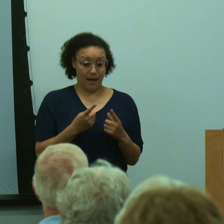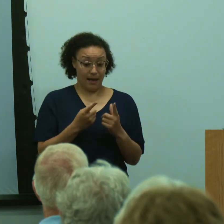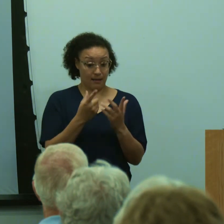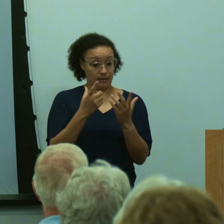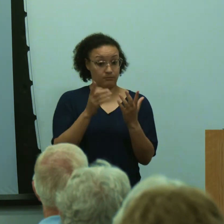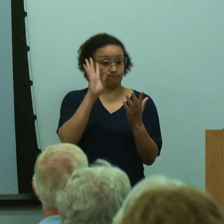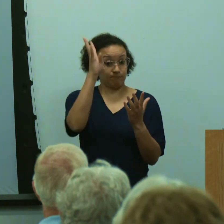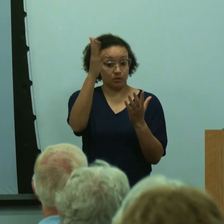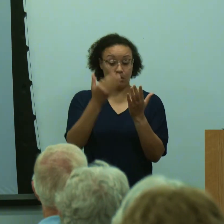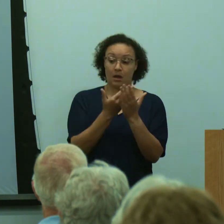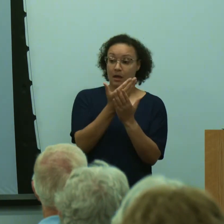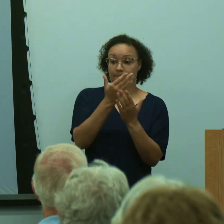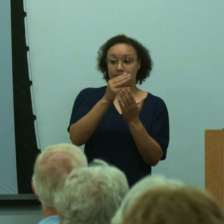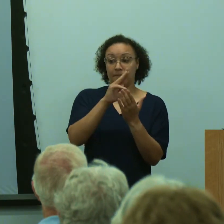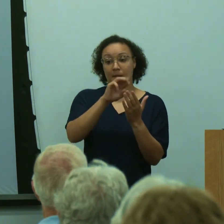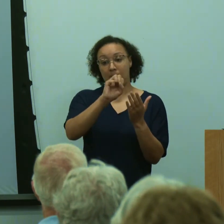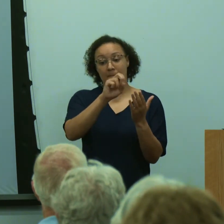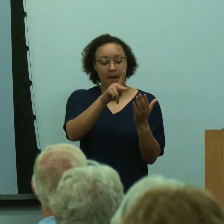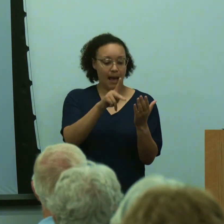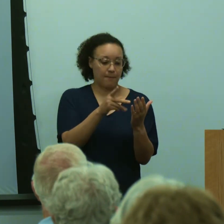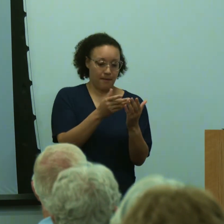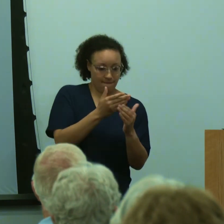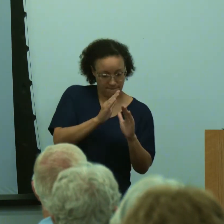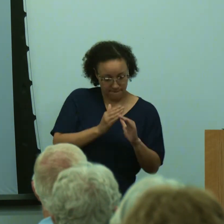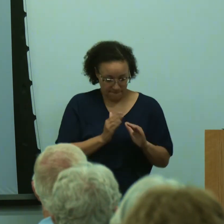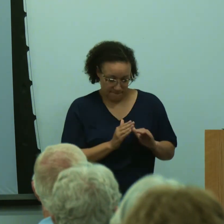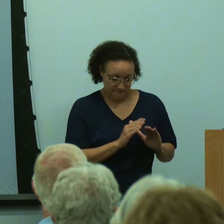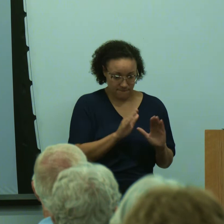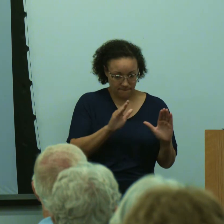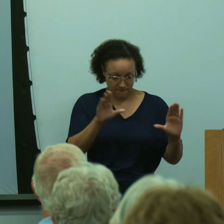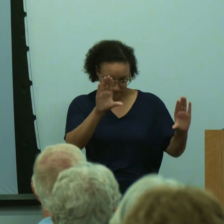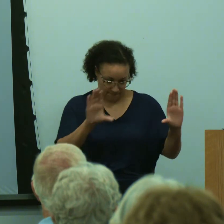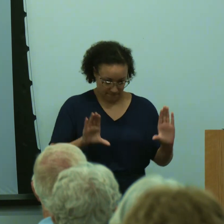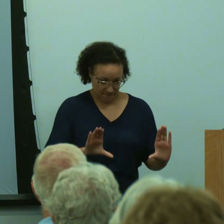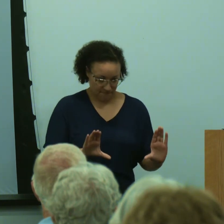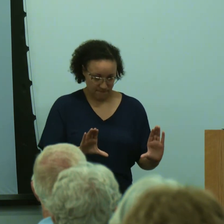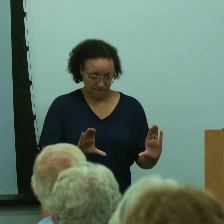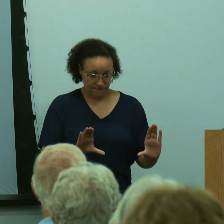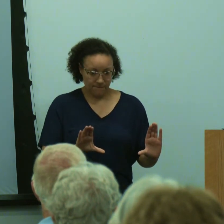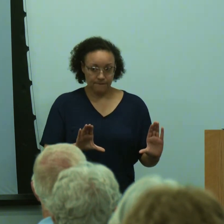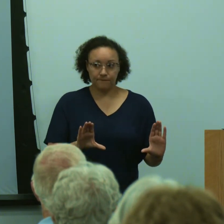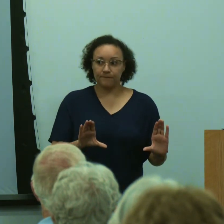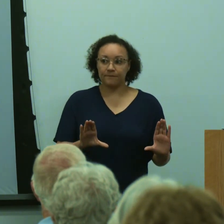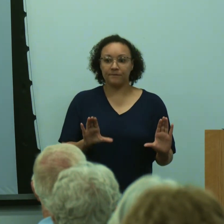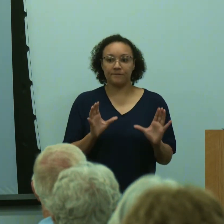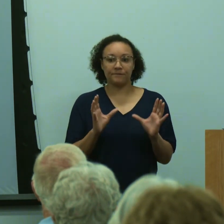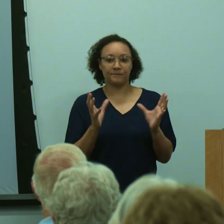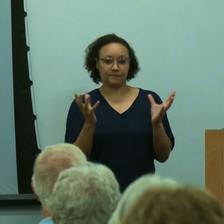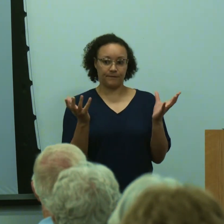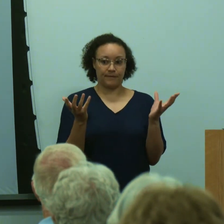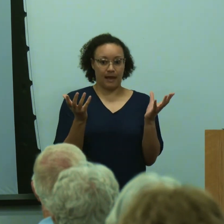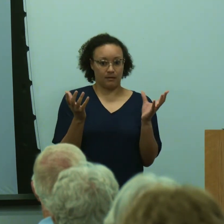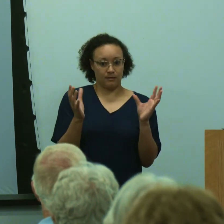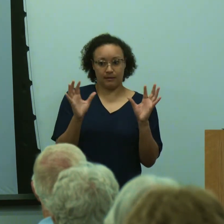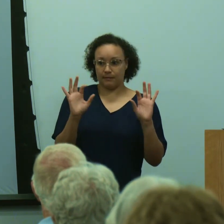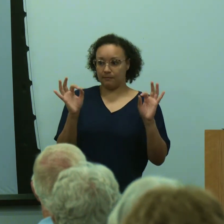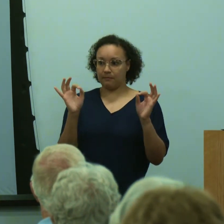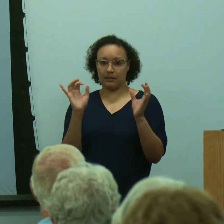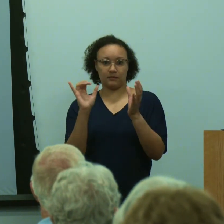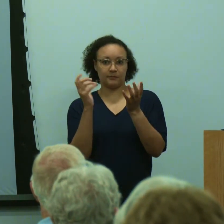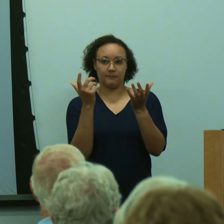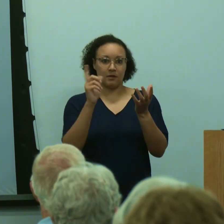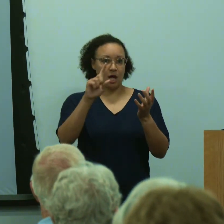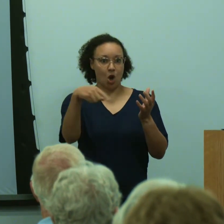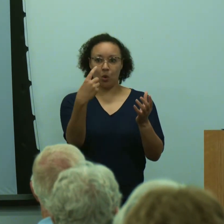in these very intentional ways, it doesn't allow much opportunity for us to have anything but a two-party